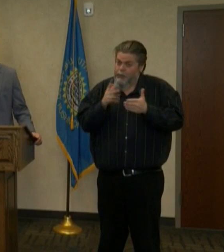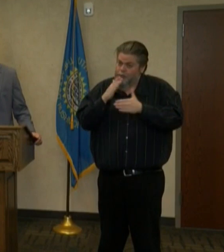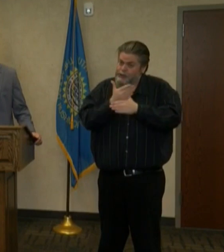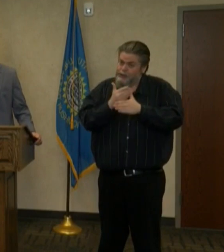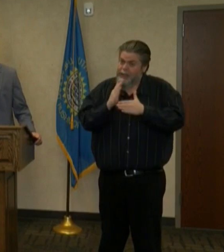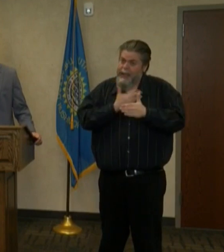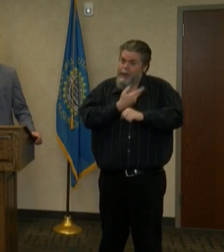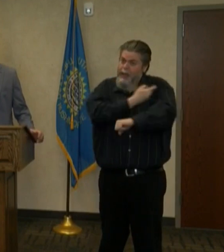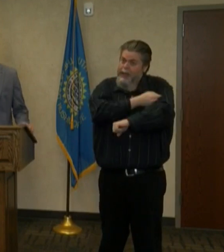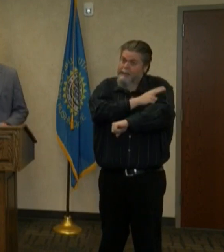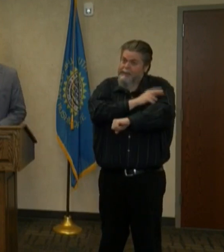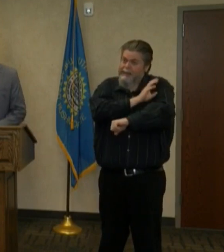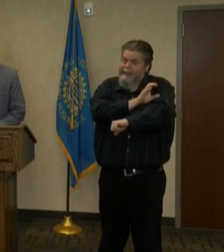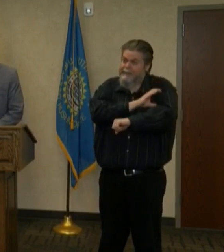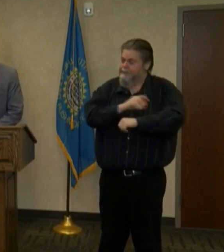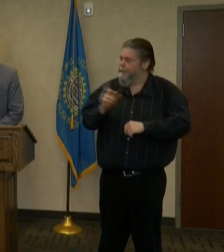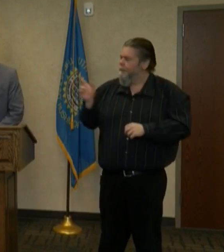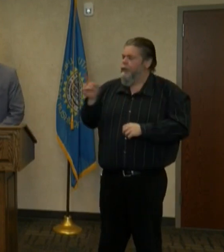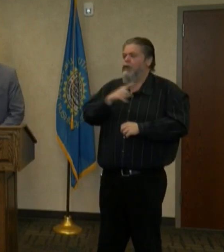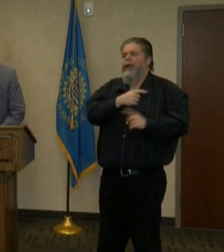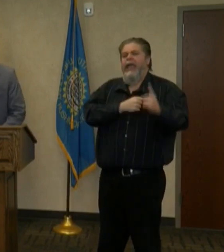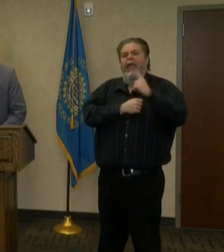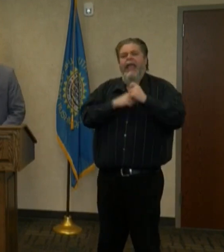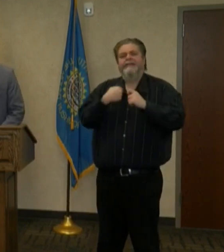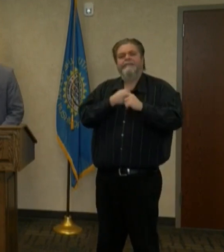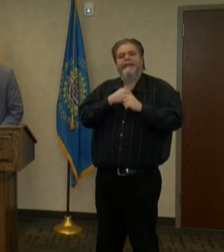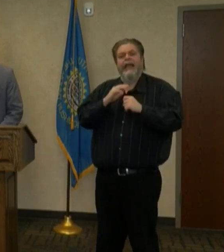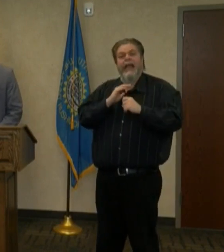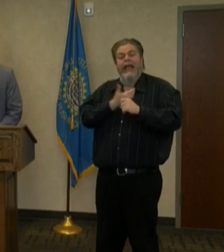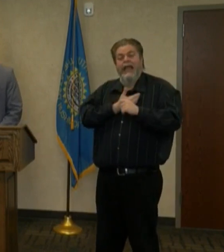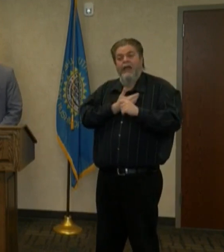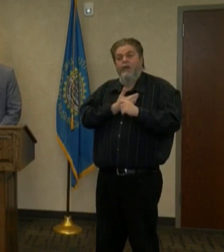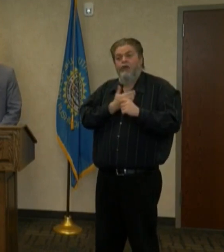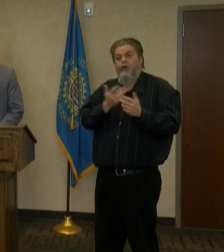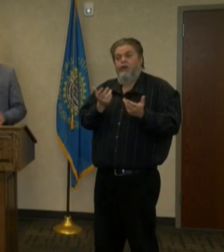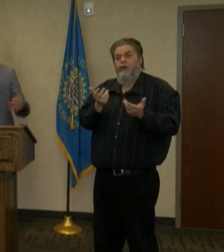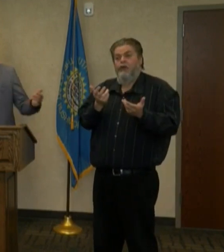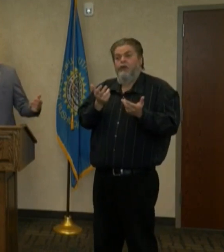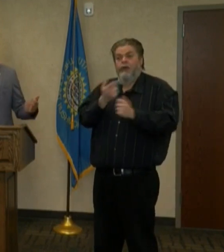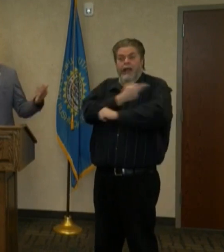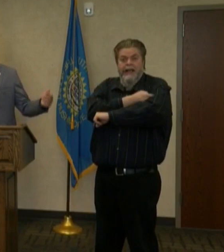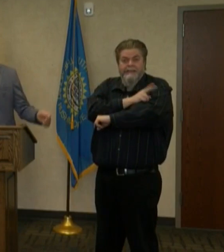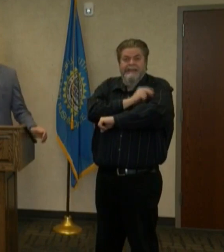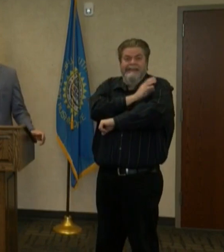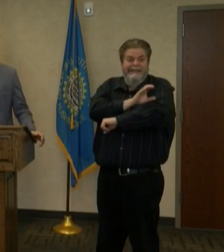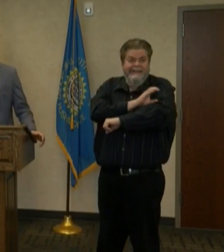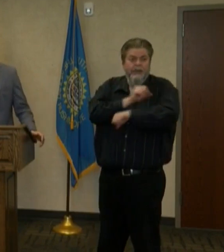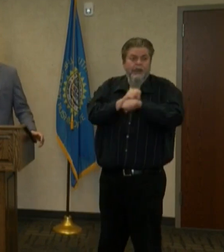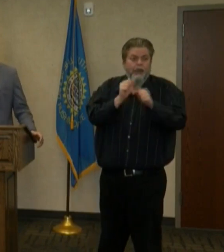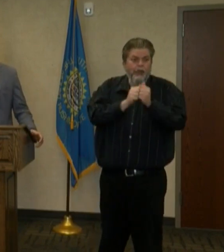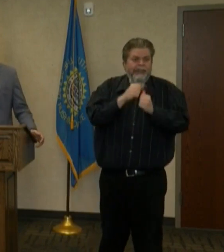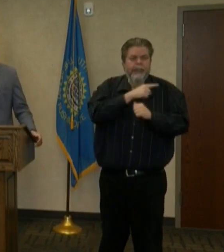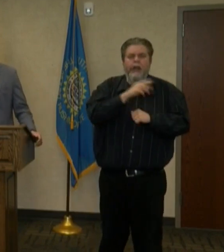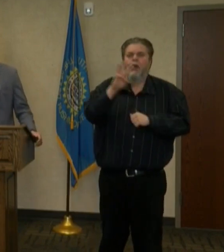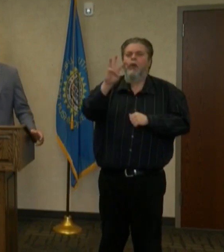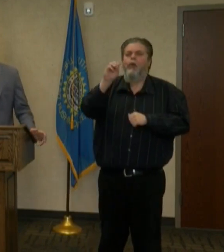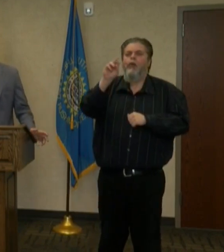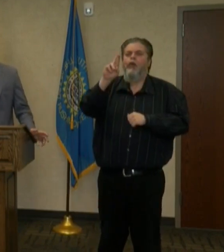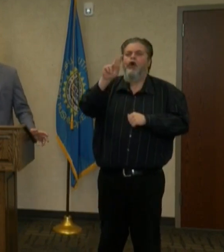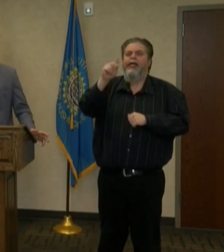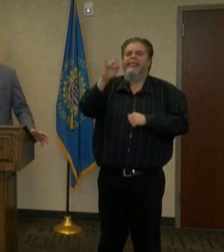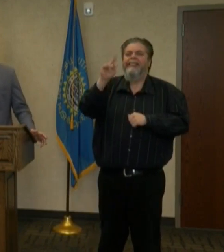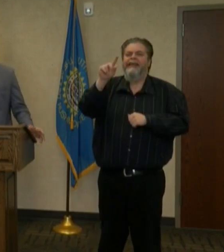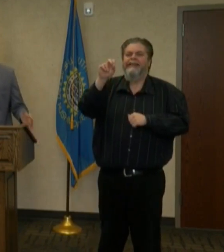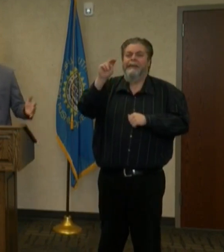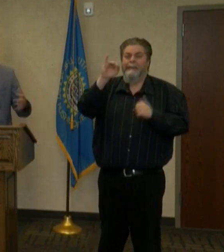beds? You know, the question was about how the healthcare systems are working with, you know, across the border, places like Worthington, for instance. And,